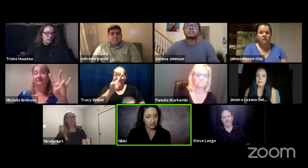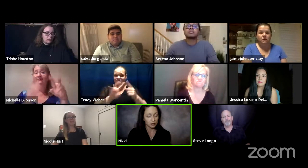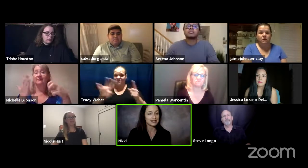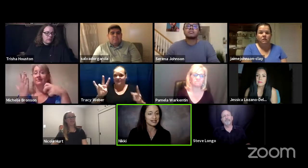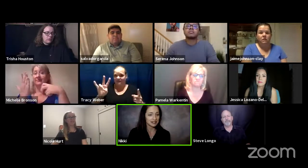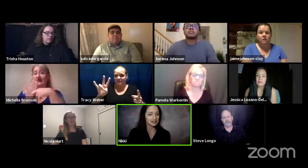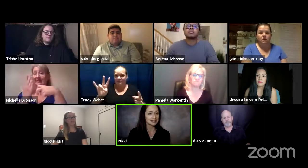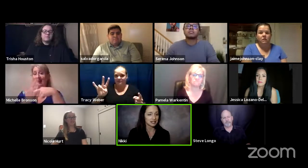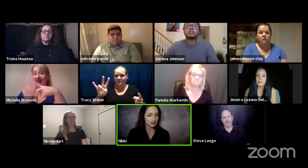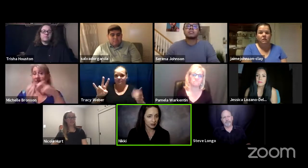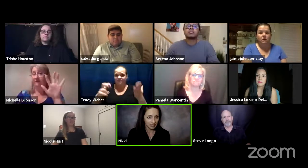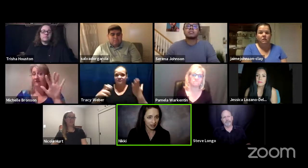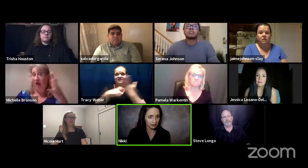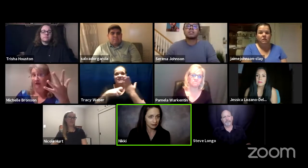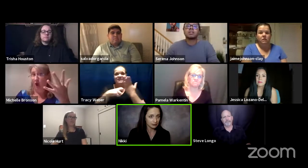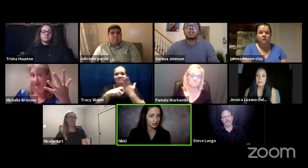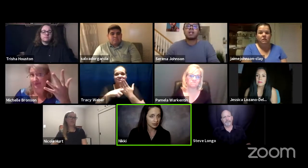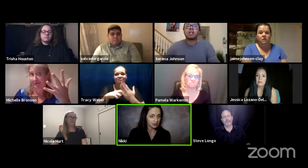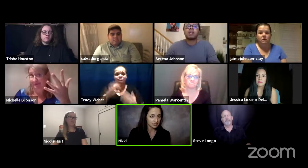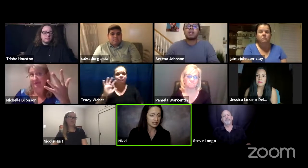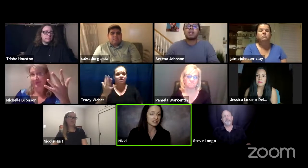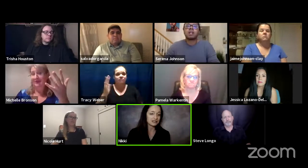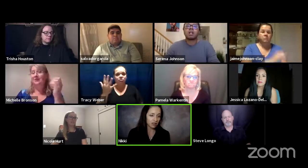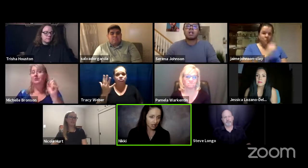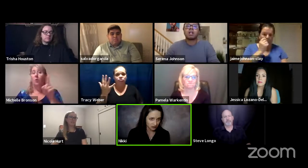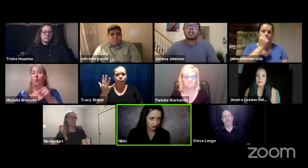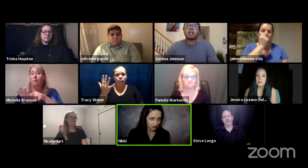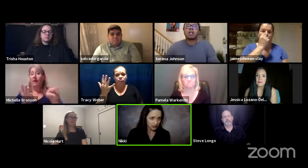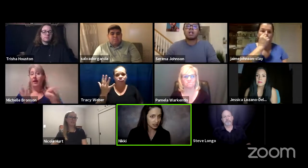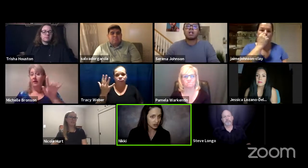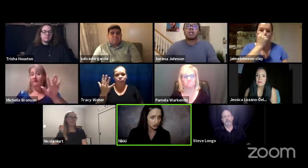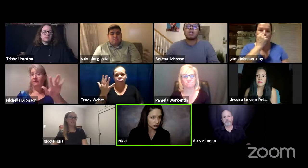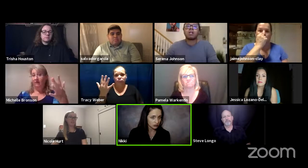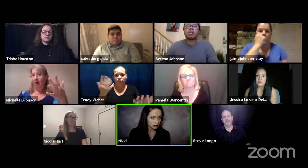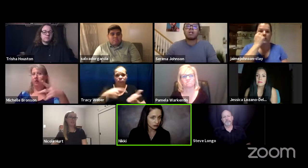will be 6 to 7 p.m. Tickets are $5 each.